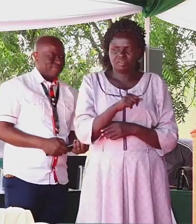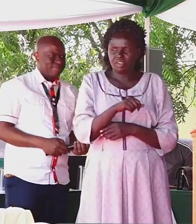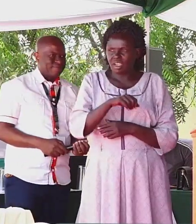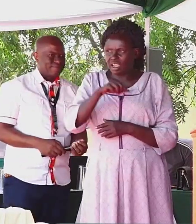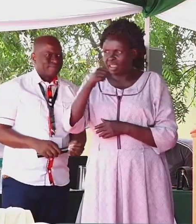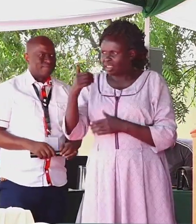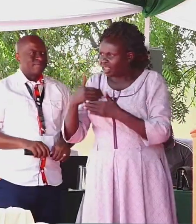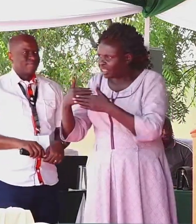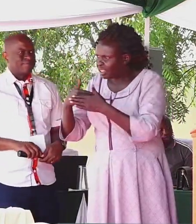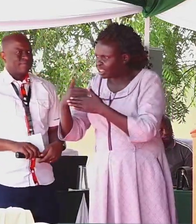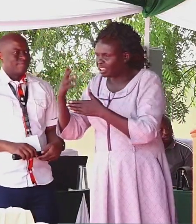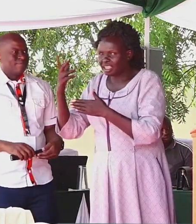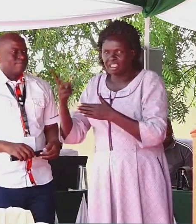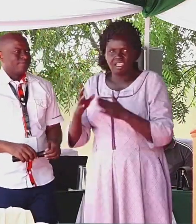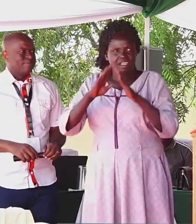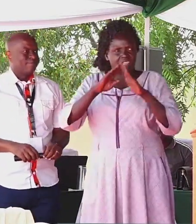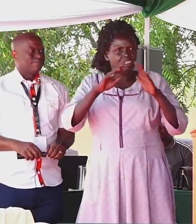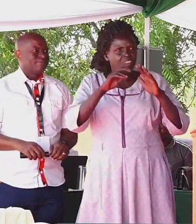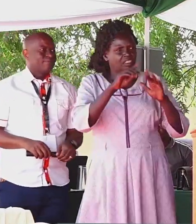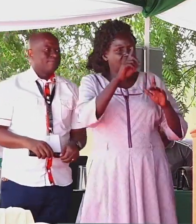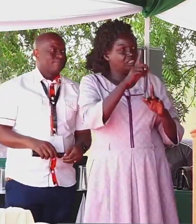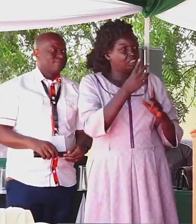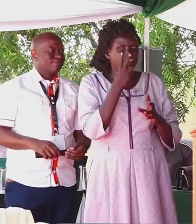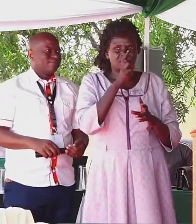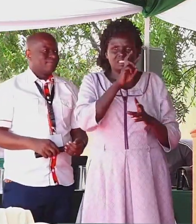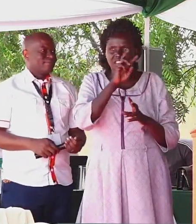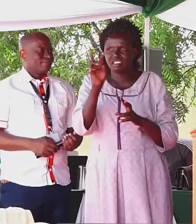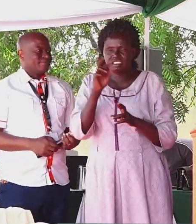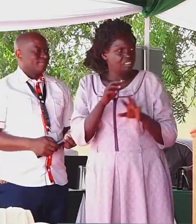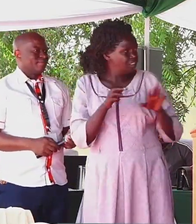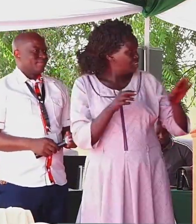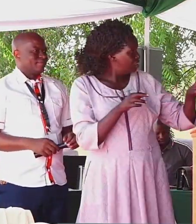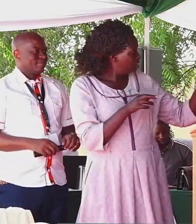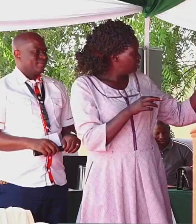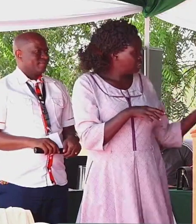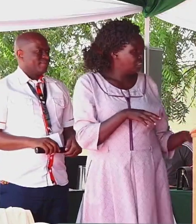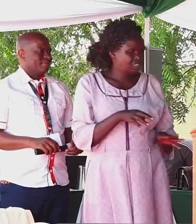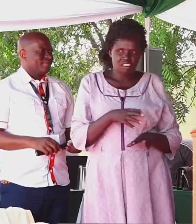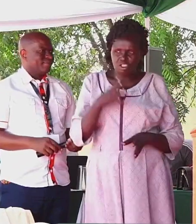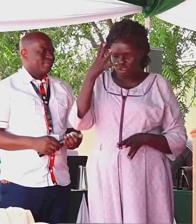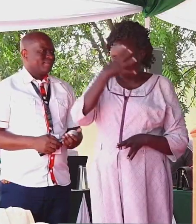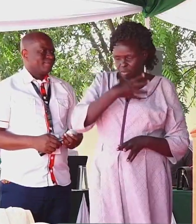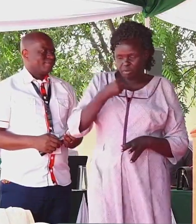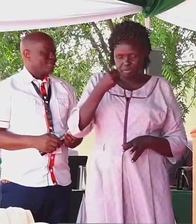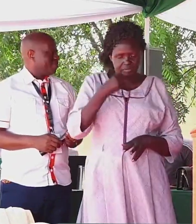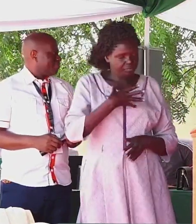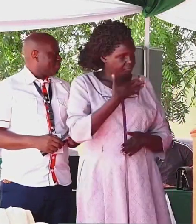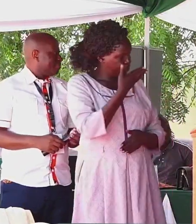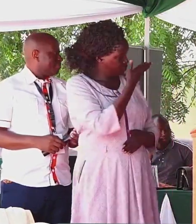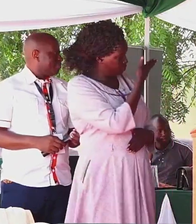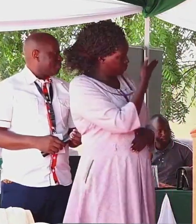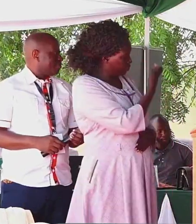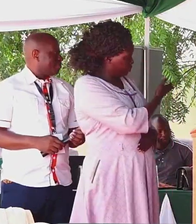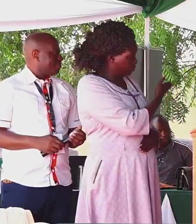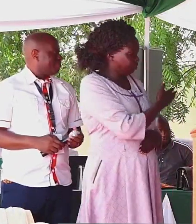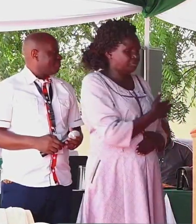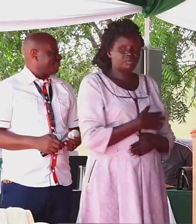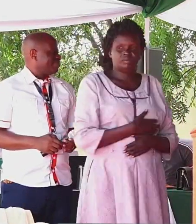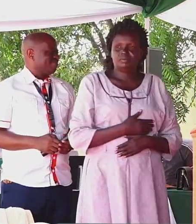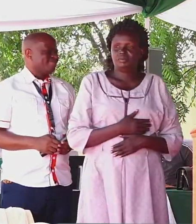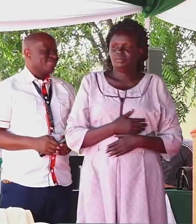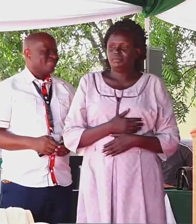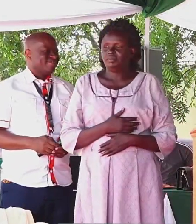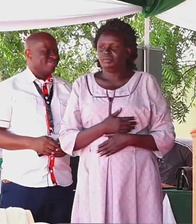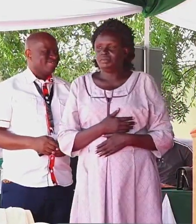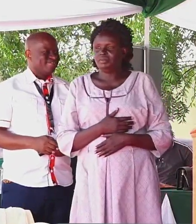souvenirs, I'm sure you have seen our beautiful lady over here very well adorned. Please make sure you